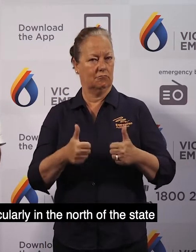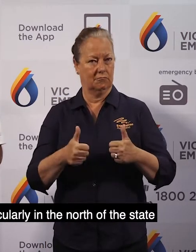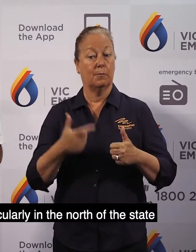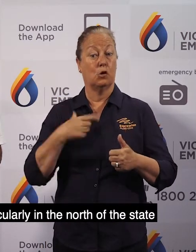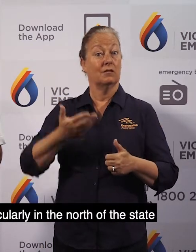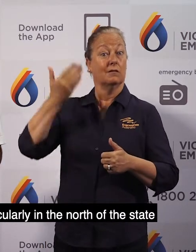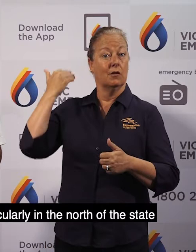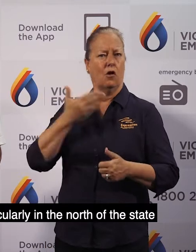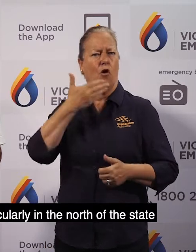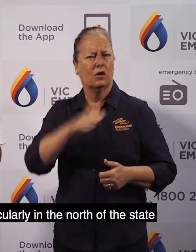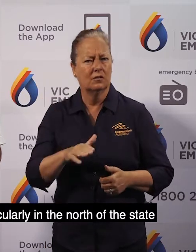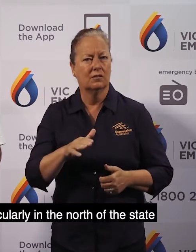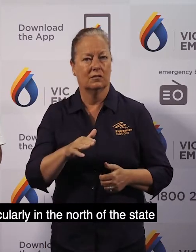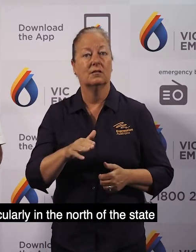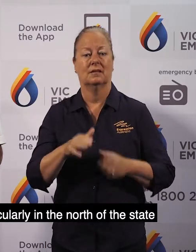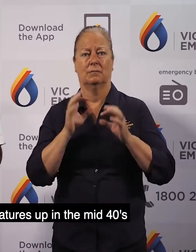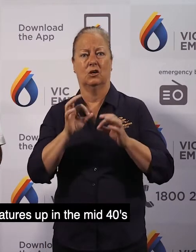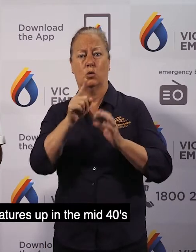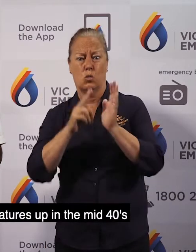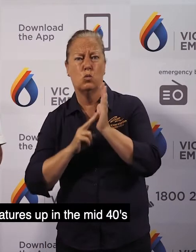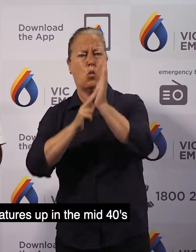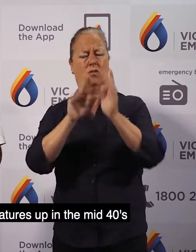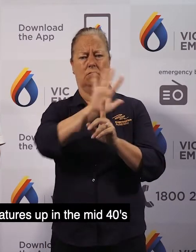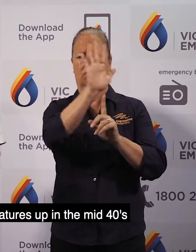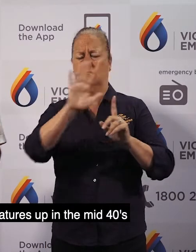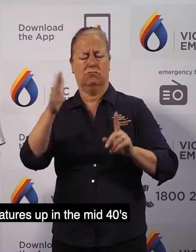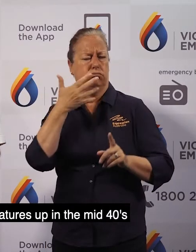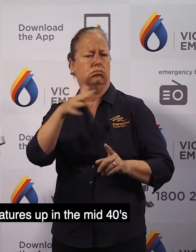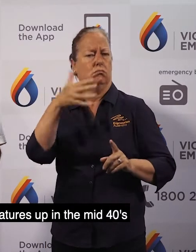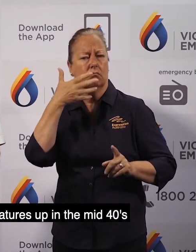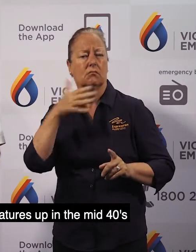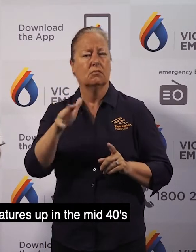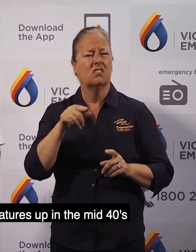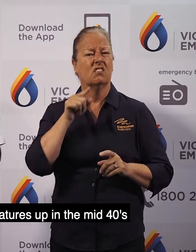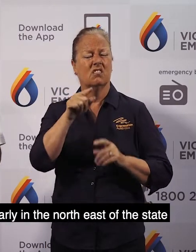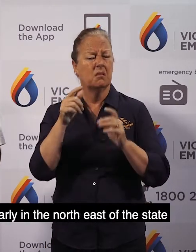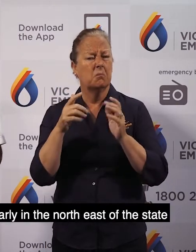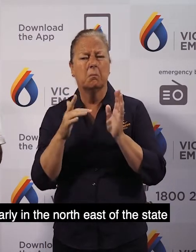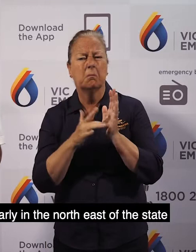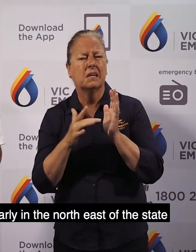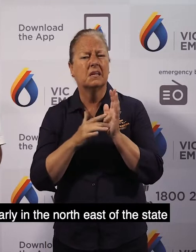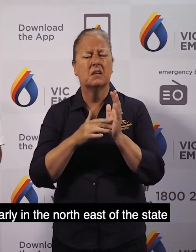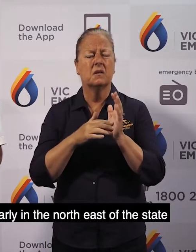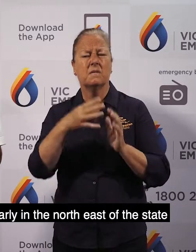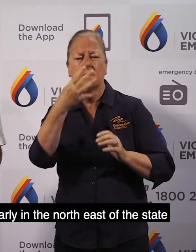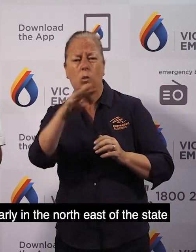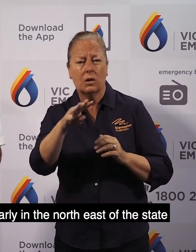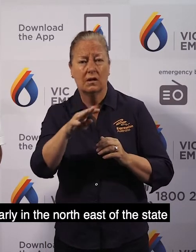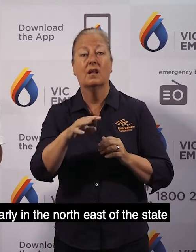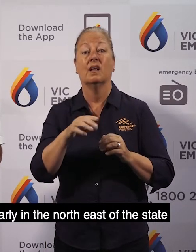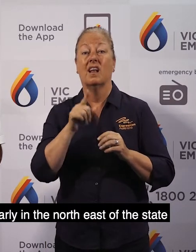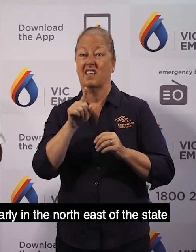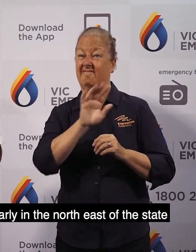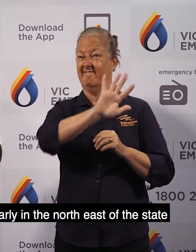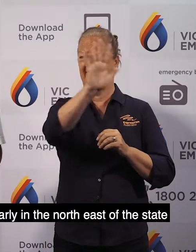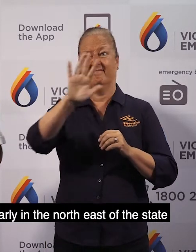hot weather, particularly in the north of the state, where we know we saw temperatures up into the mid-40s and a run of 5 days, particularly in the